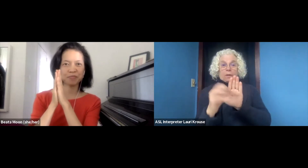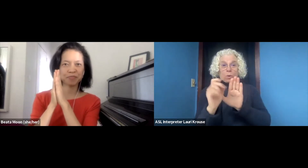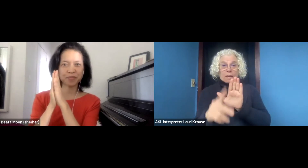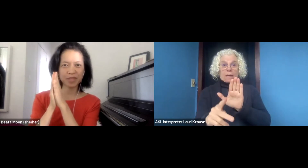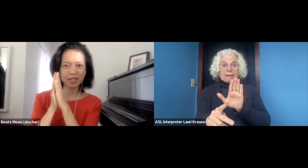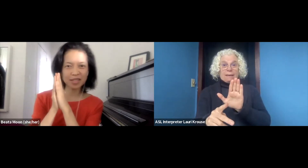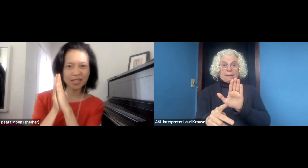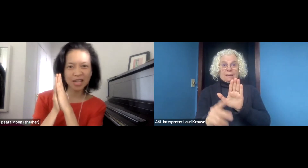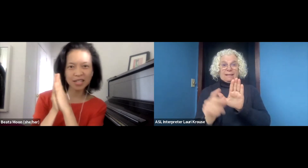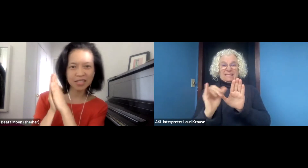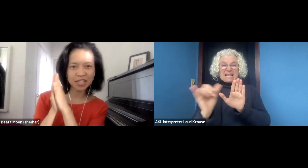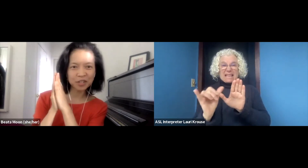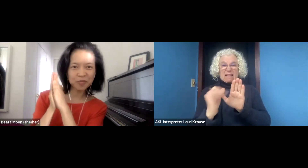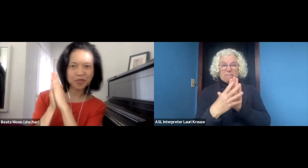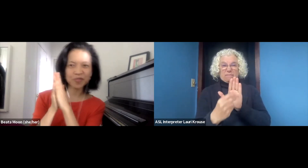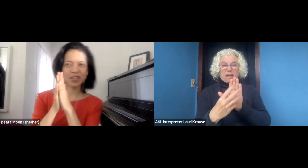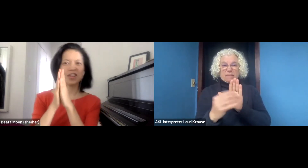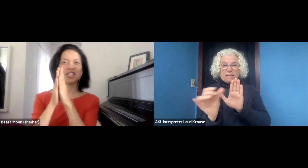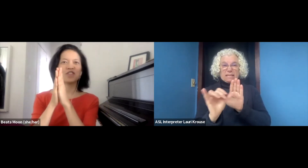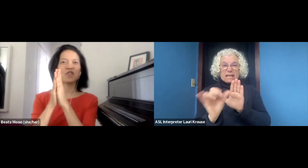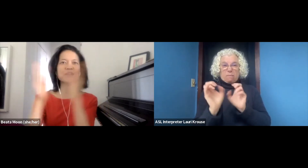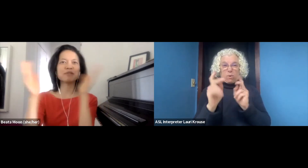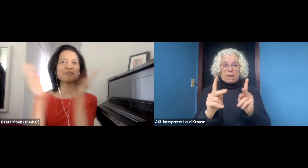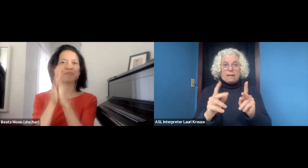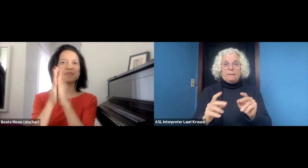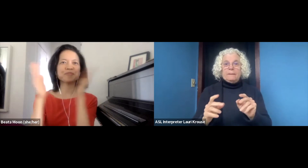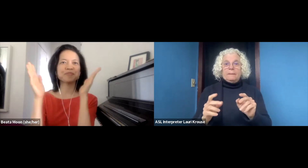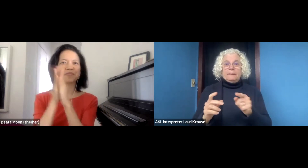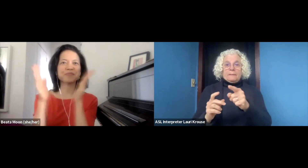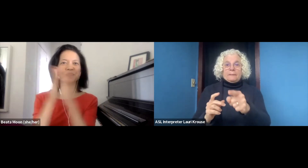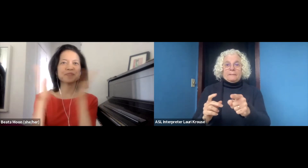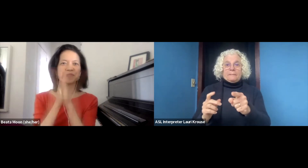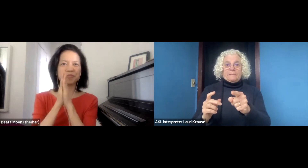did. Is that clear? Okay, so if I went,